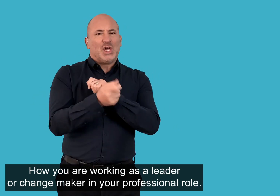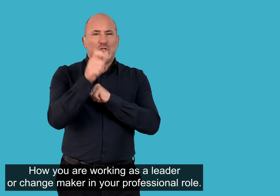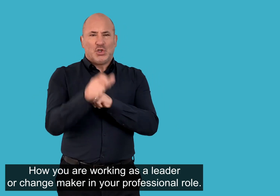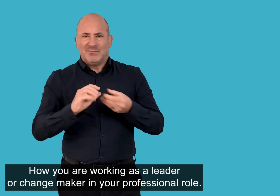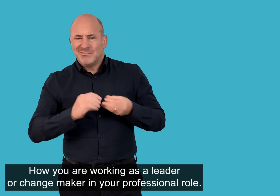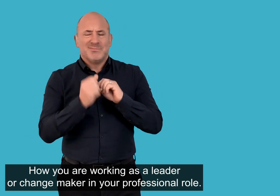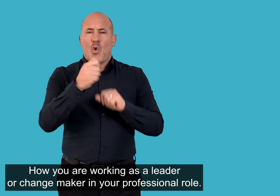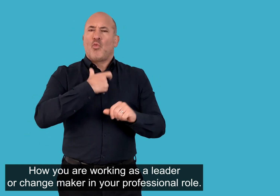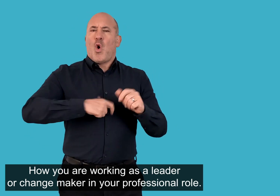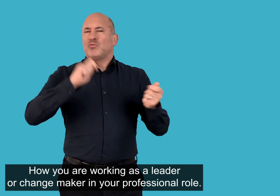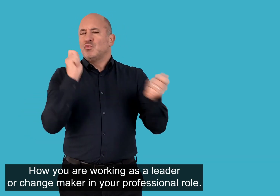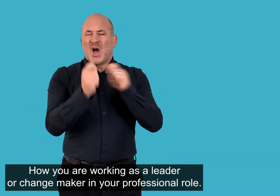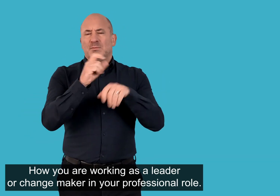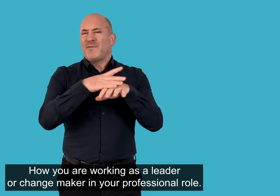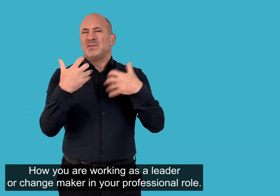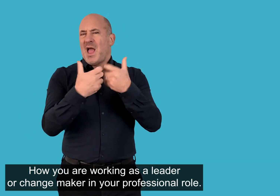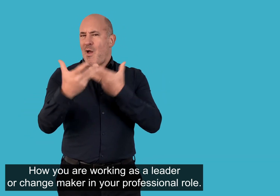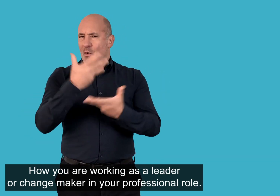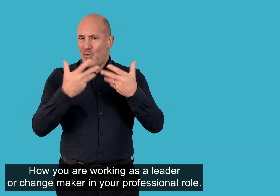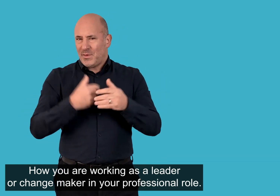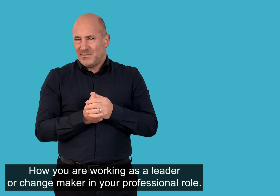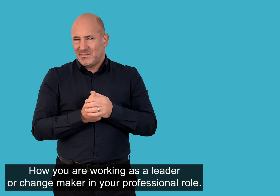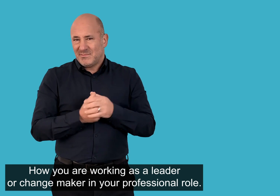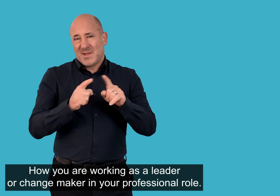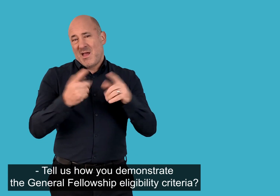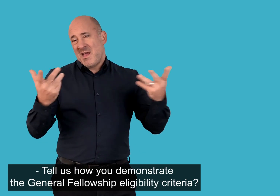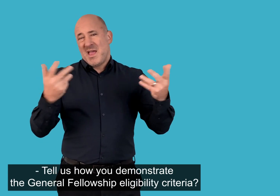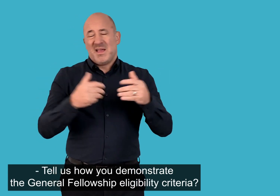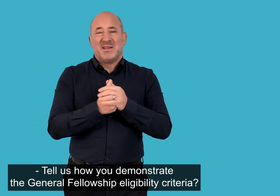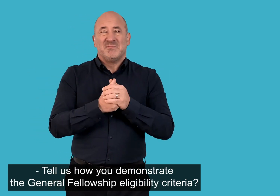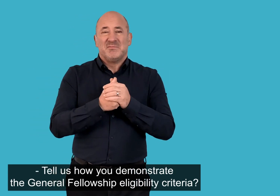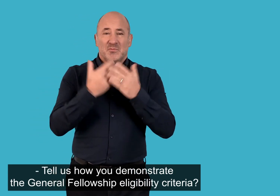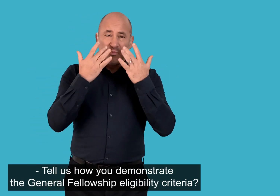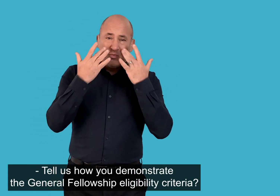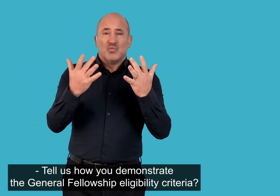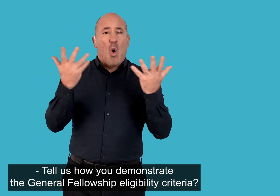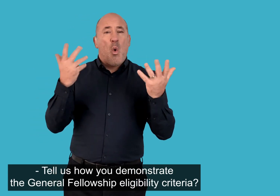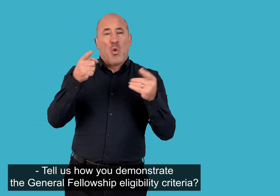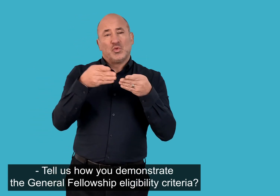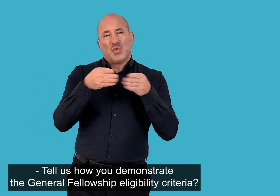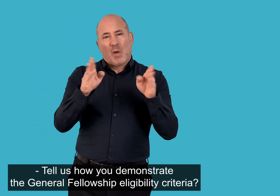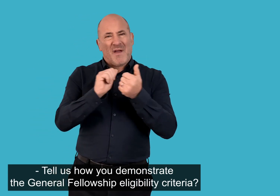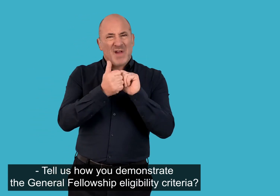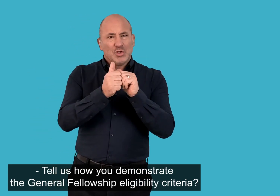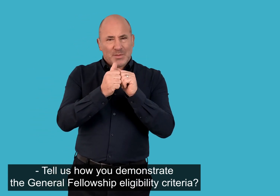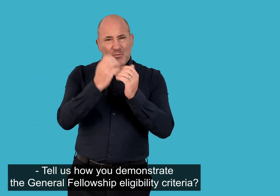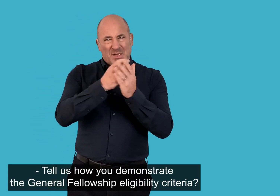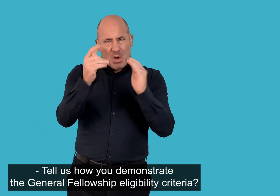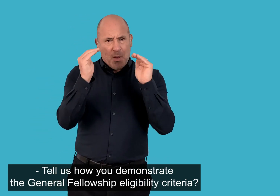working as a leader or changemaker in your professional role. Tell us how you demonstrate the general fellowship